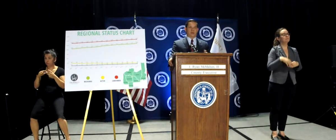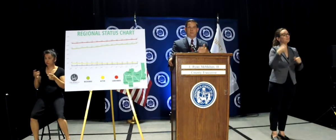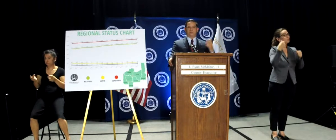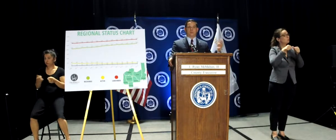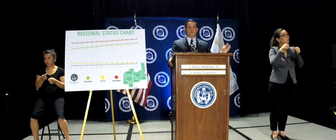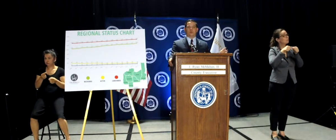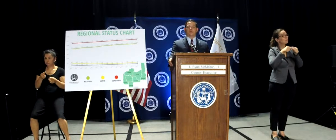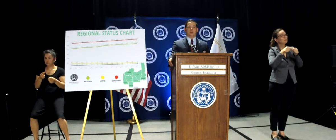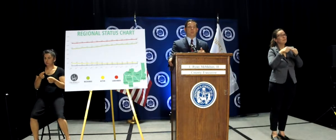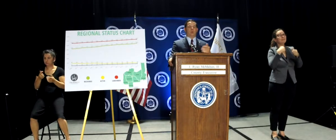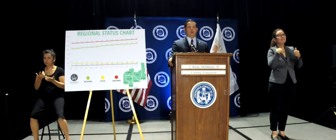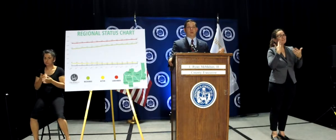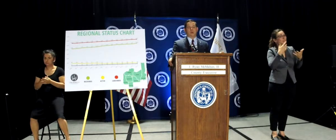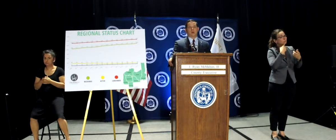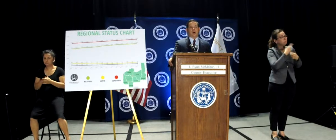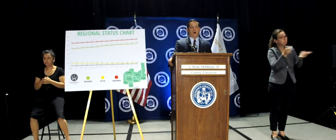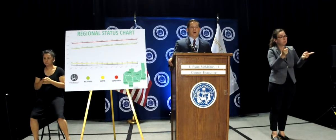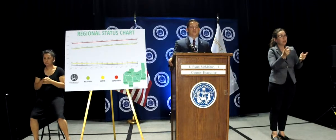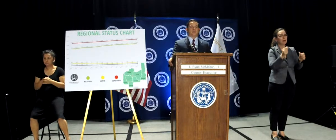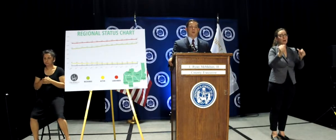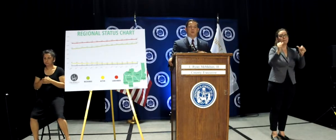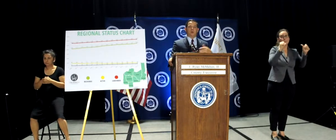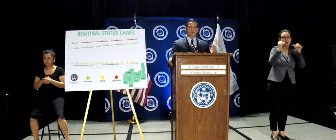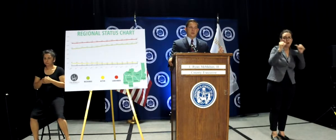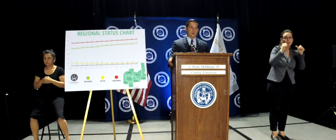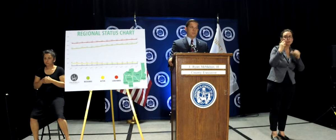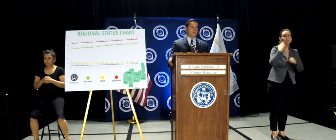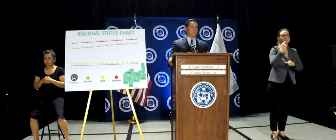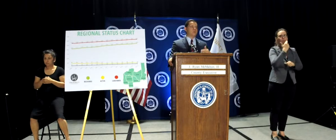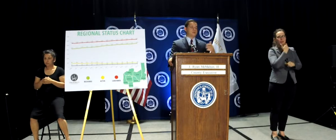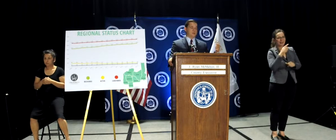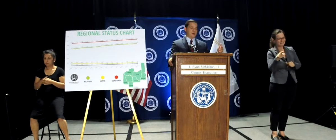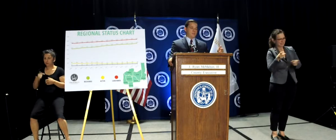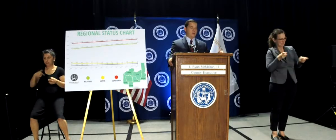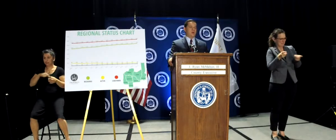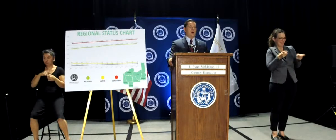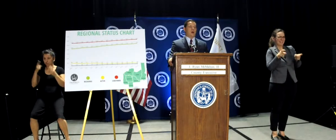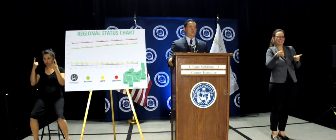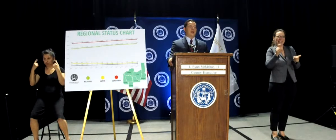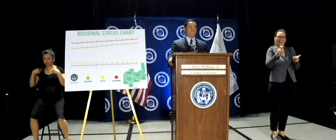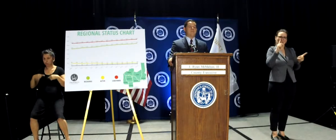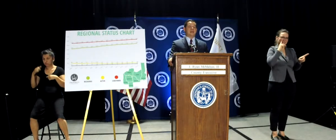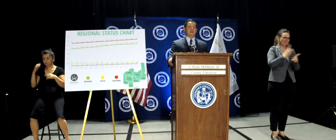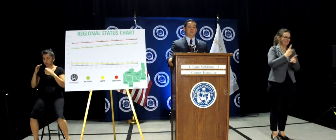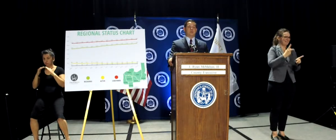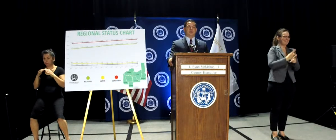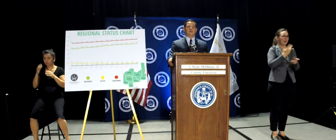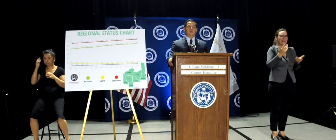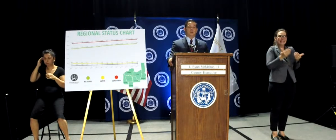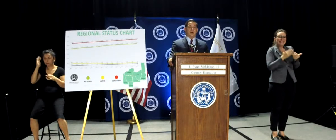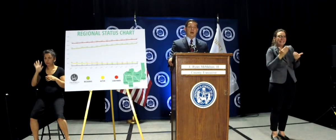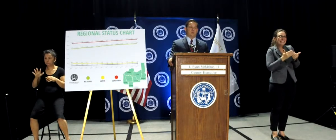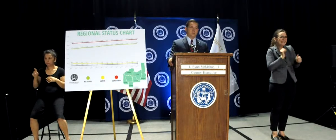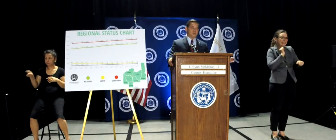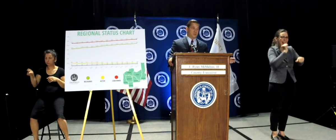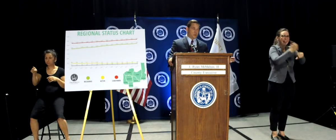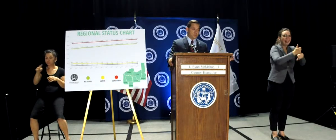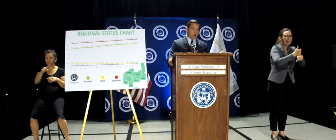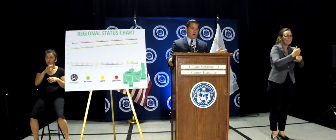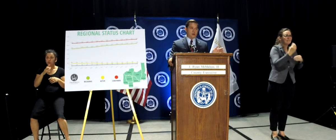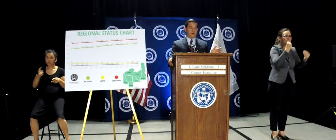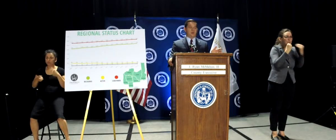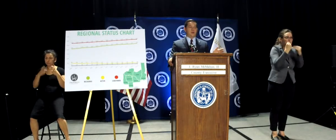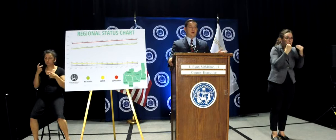already regulate them from the food standpoint. Our health department knows them, we see them. We got many complaints early on when this